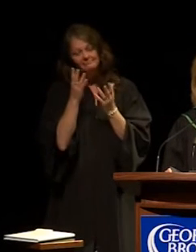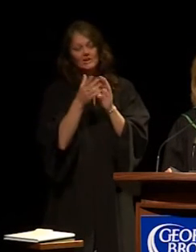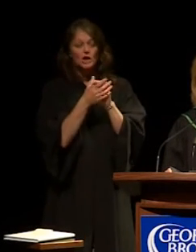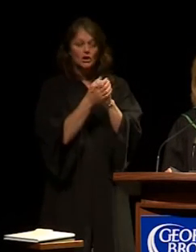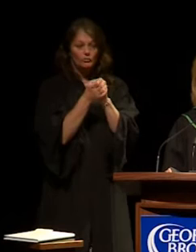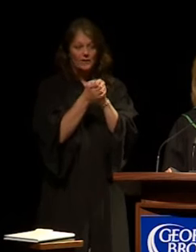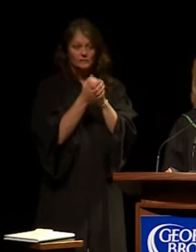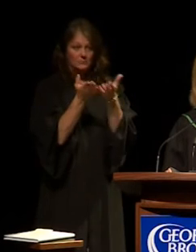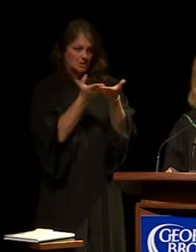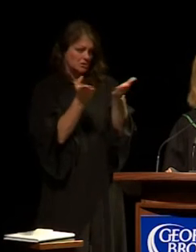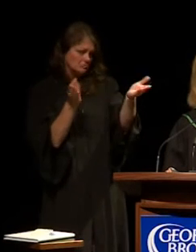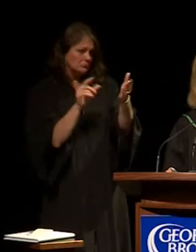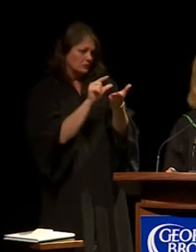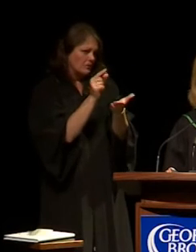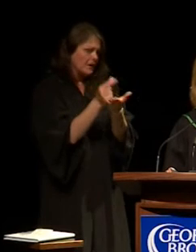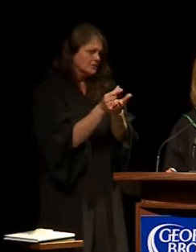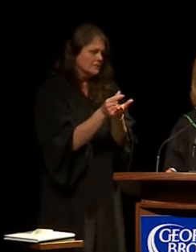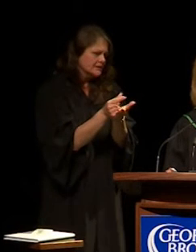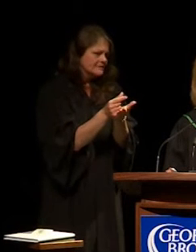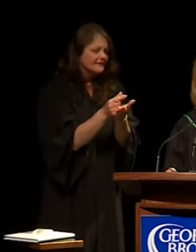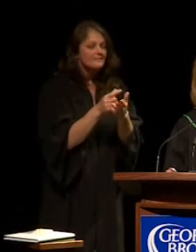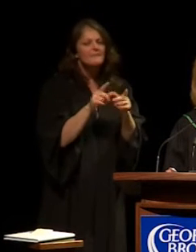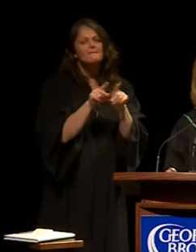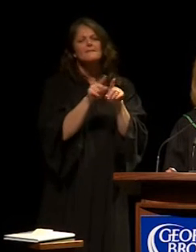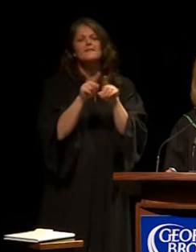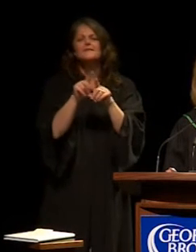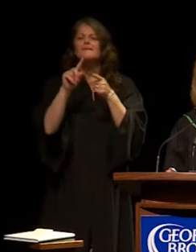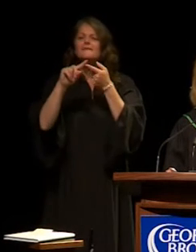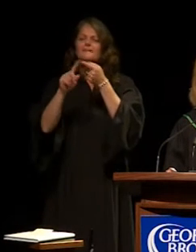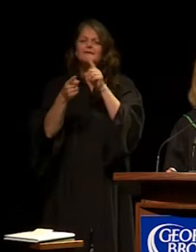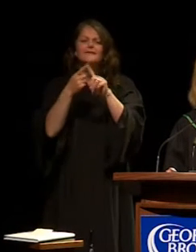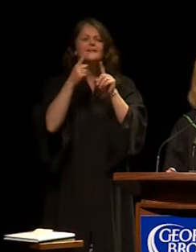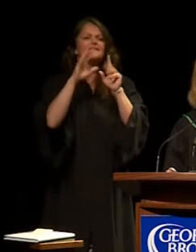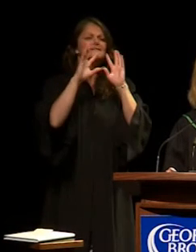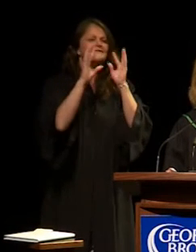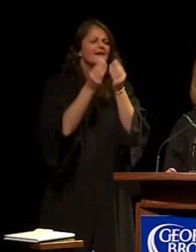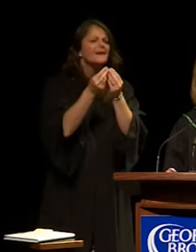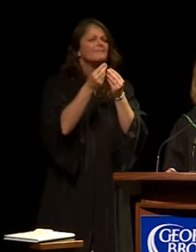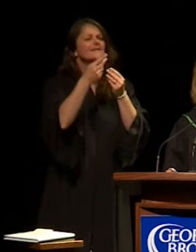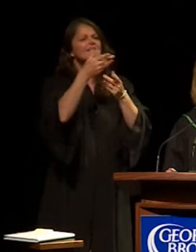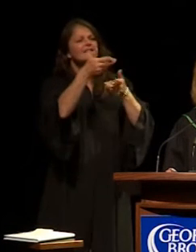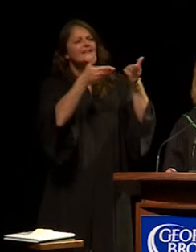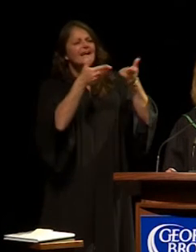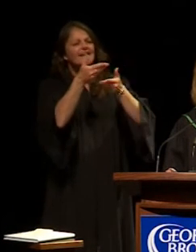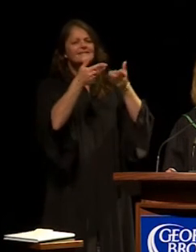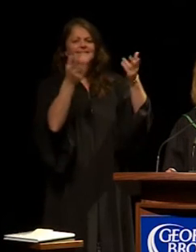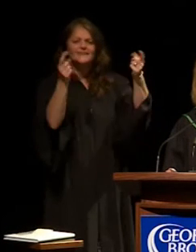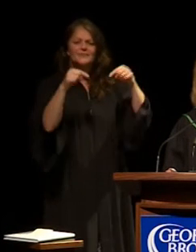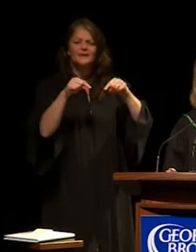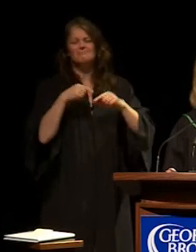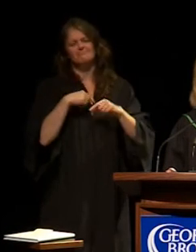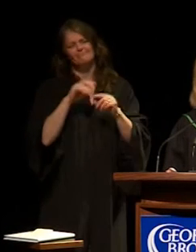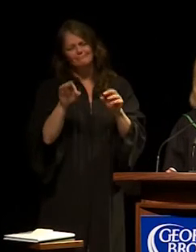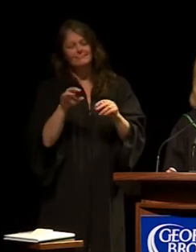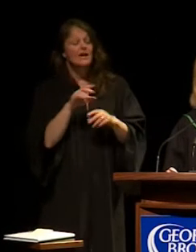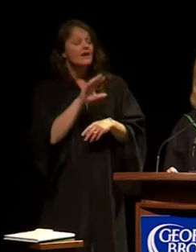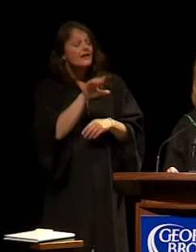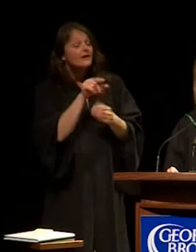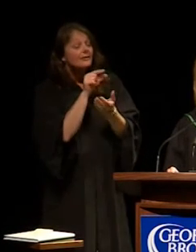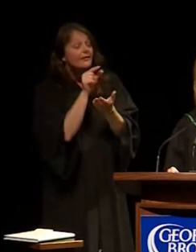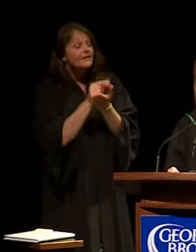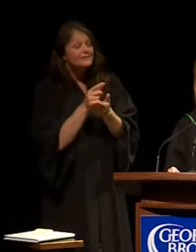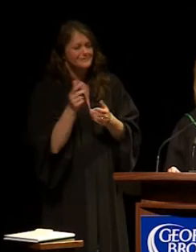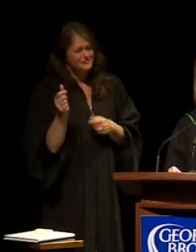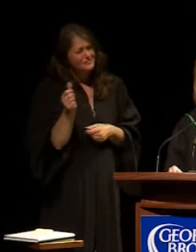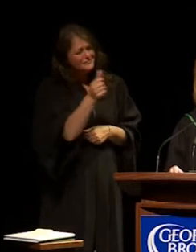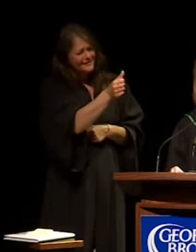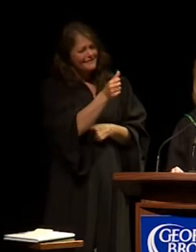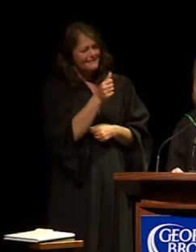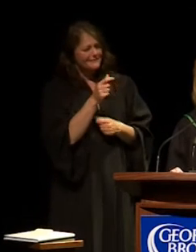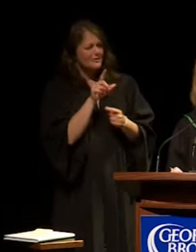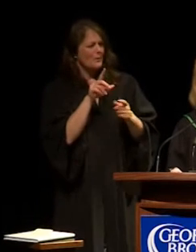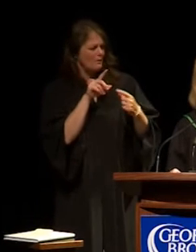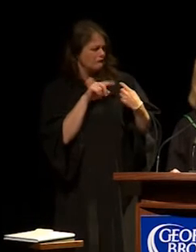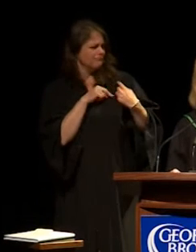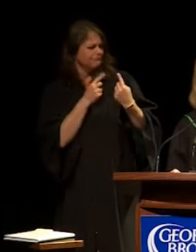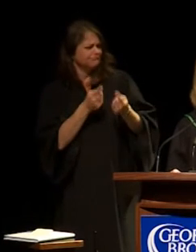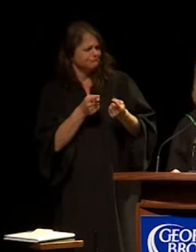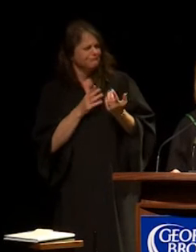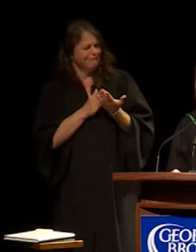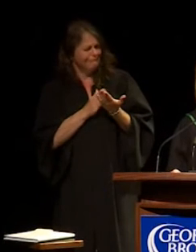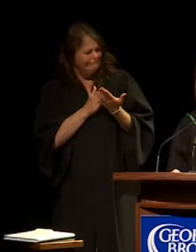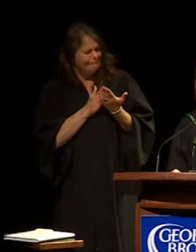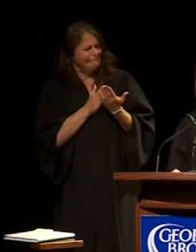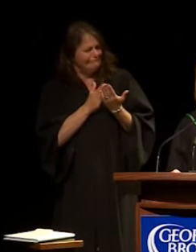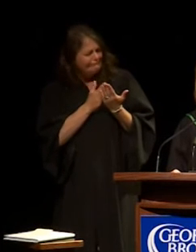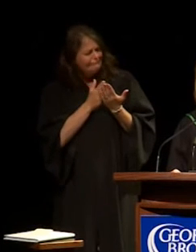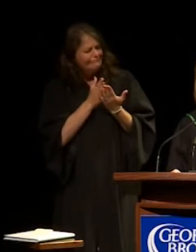the graduates, but also their families, friends, and guests. Graduates, each of you here today has completed a long journey to reach